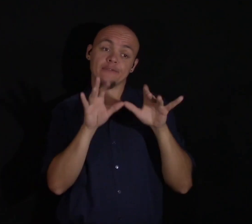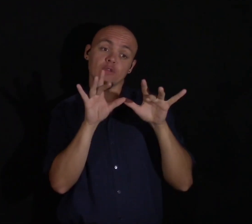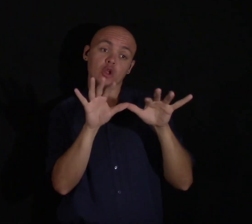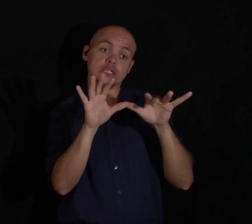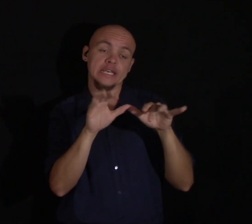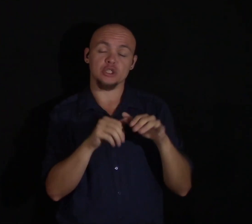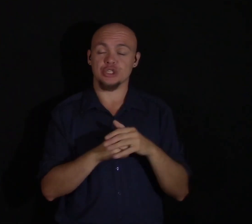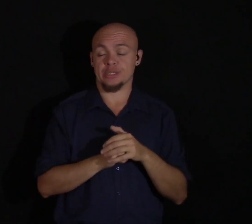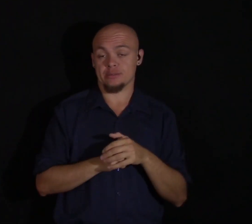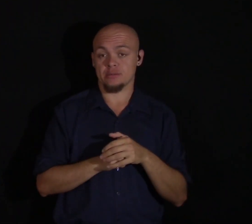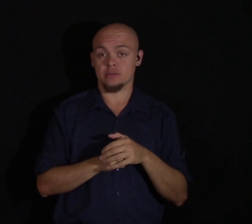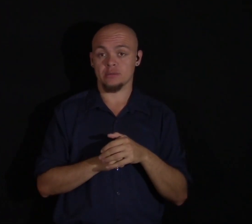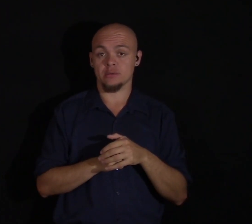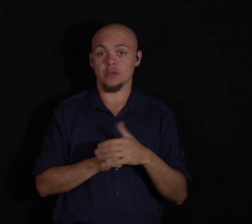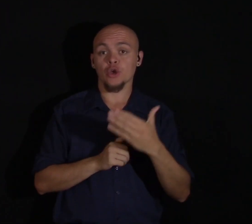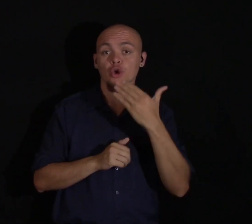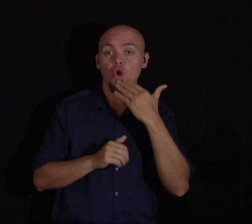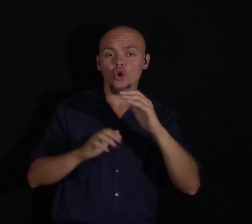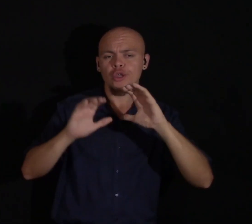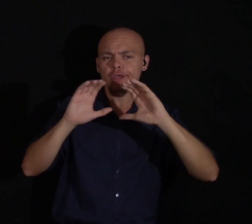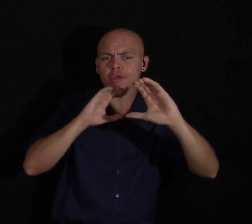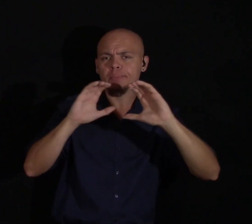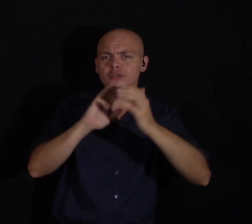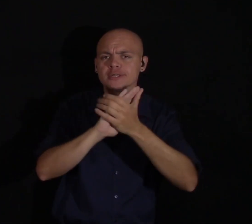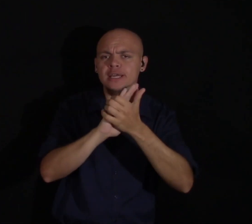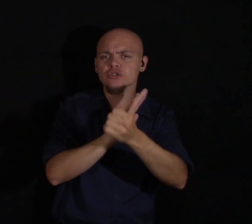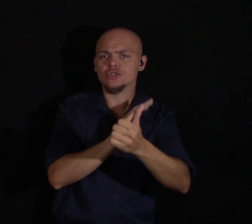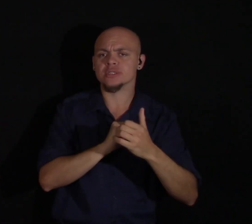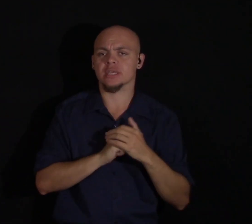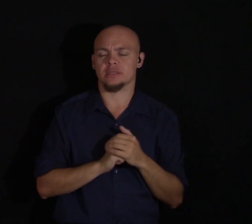flirtation, good communication skills,